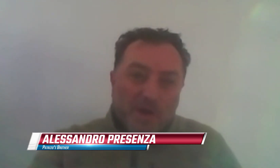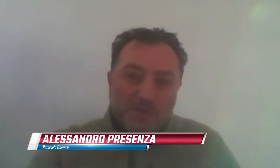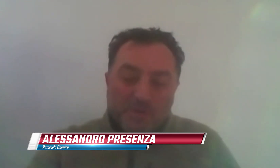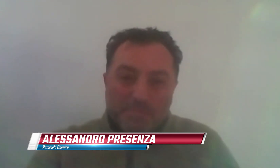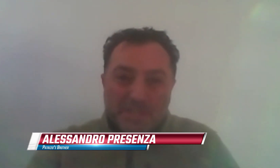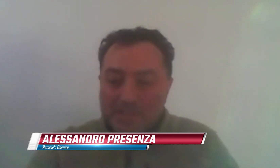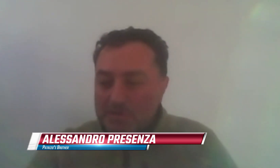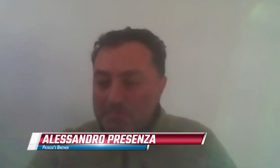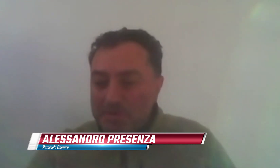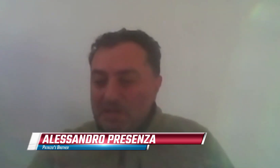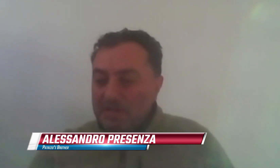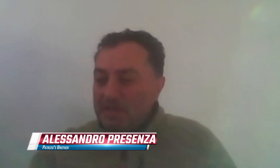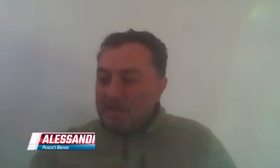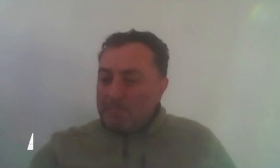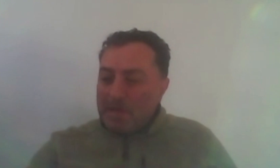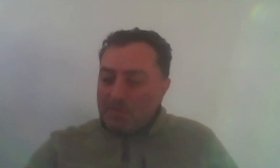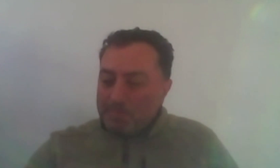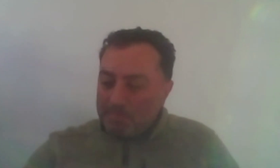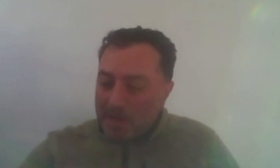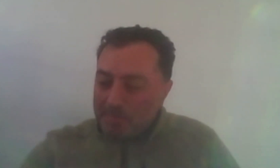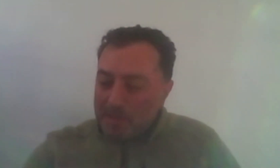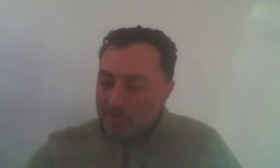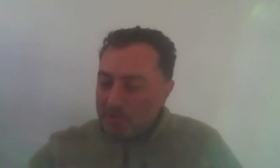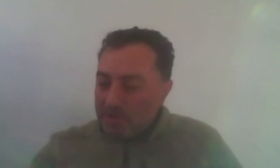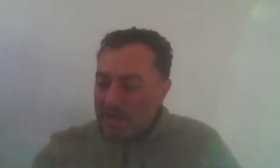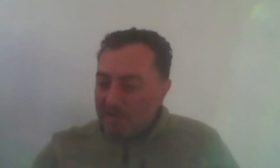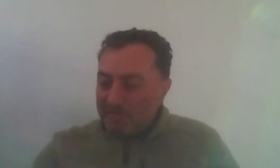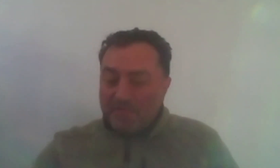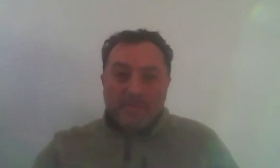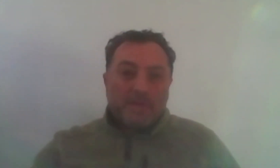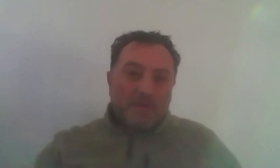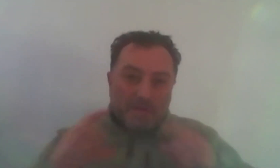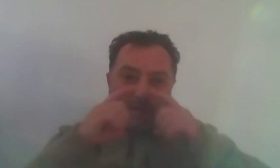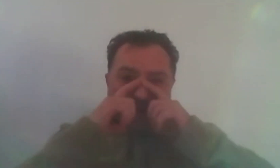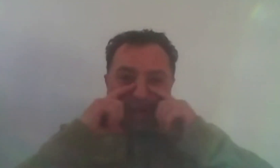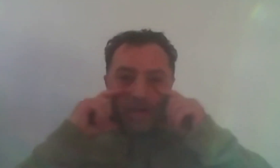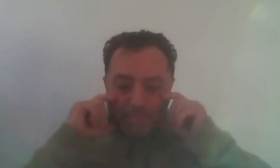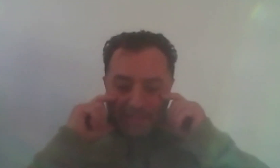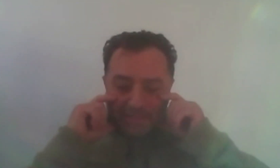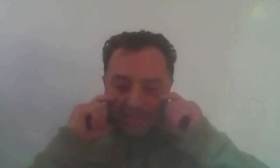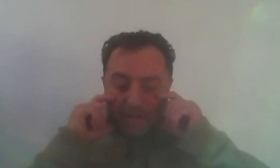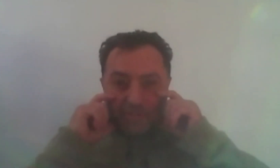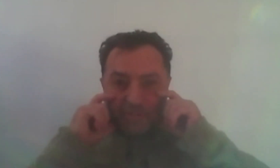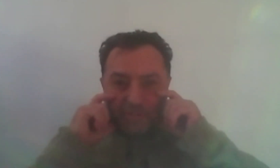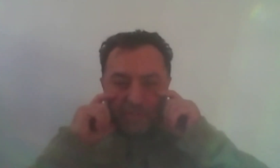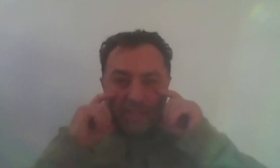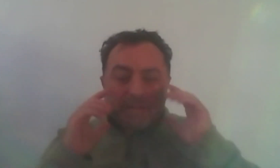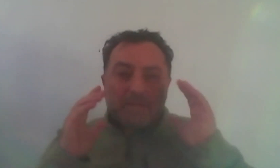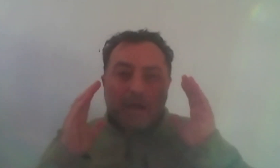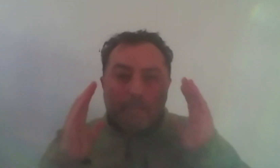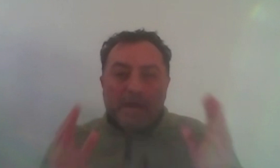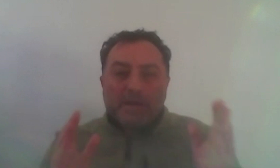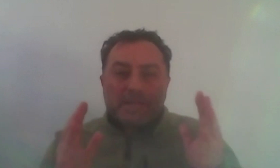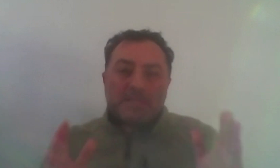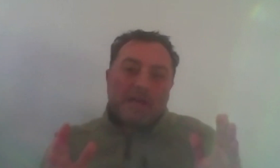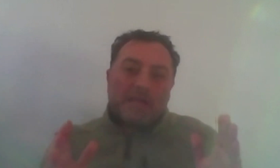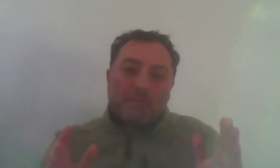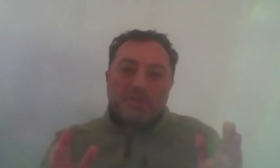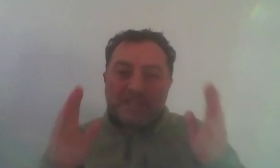walk into a business and be met by people who have a cloth mask that covers everything. American Sign Language is